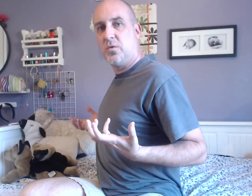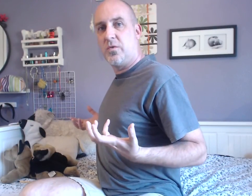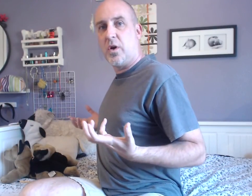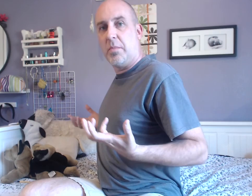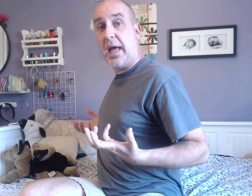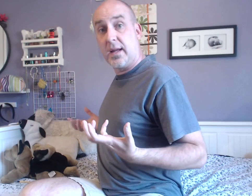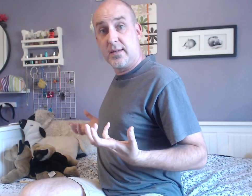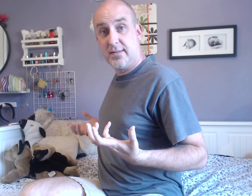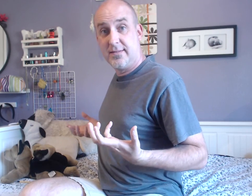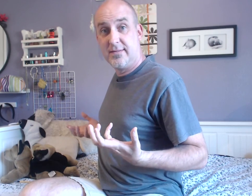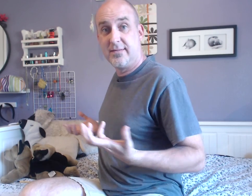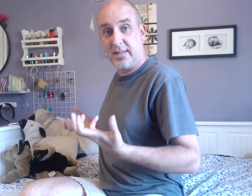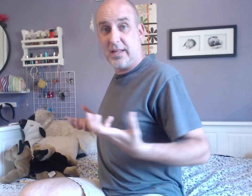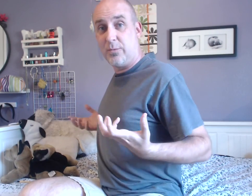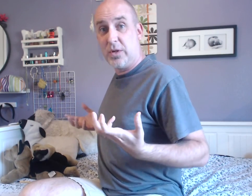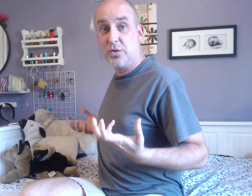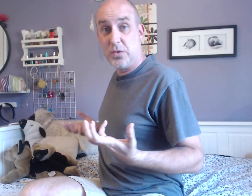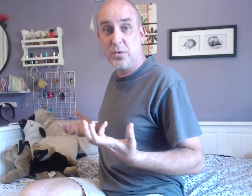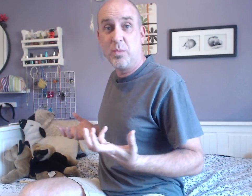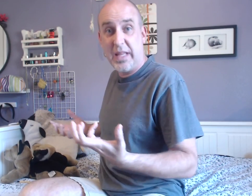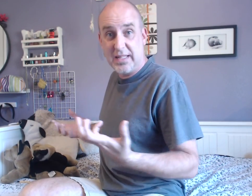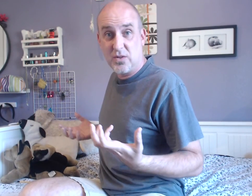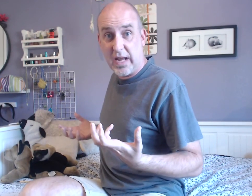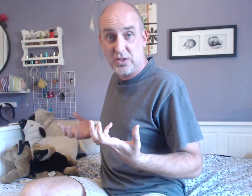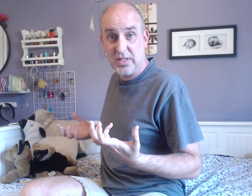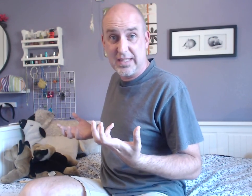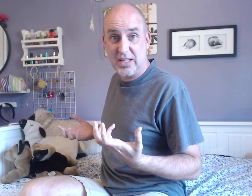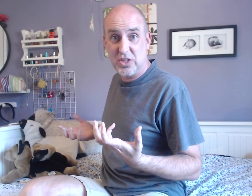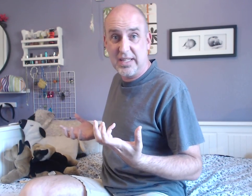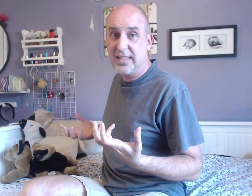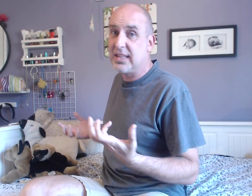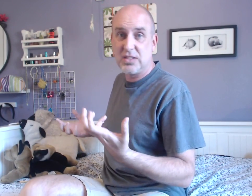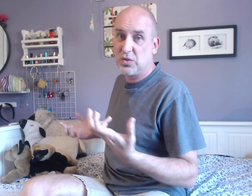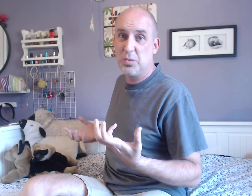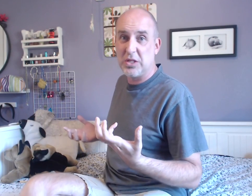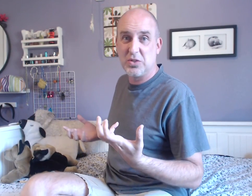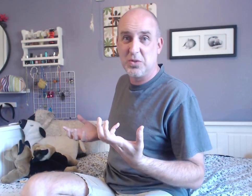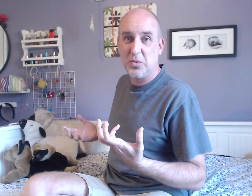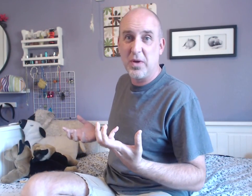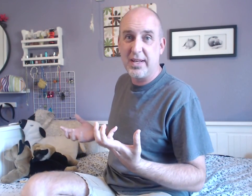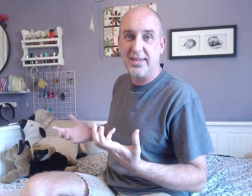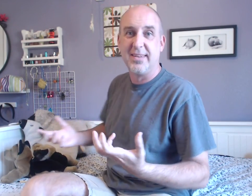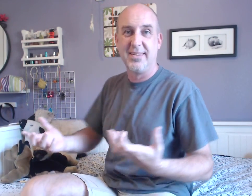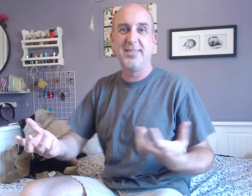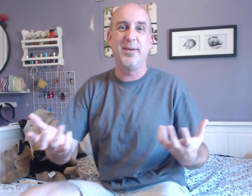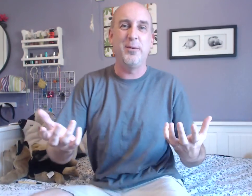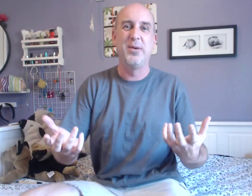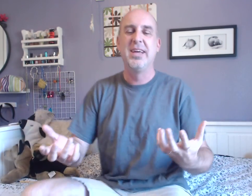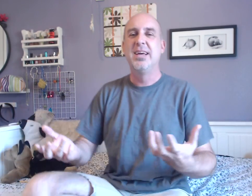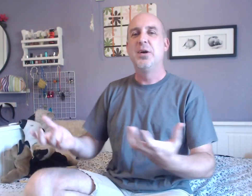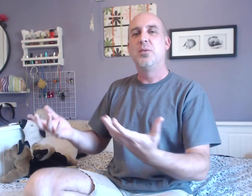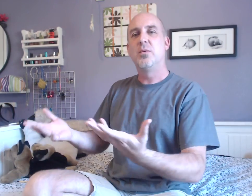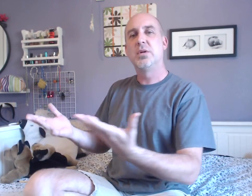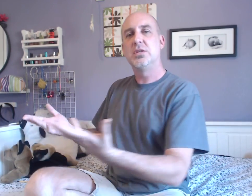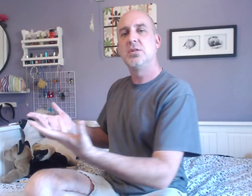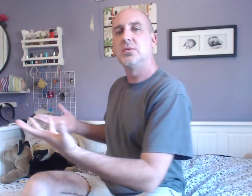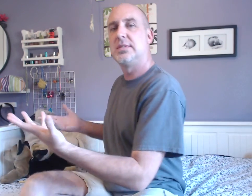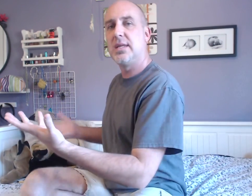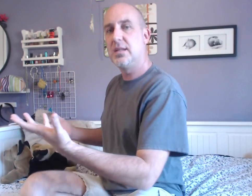far back. Okay, where your shoulder blades are actually touching, that's too much. You don't want it. So what we're going to do instead is we're